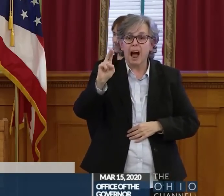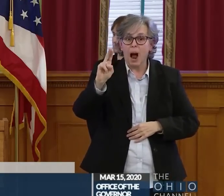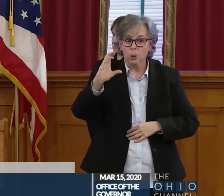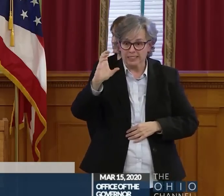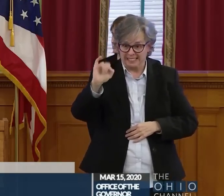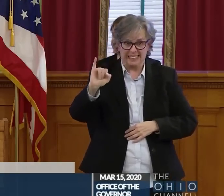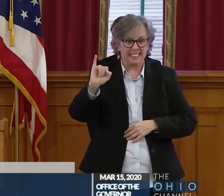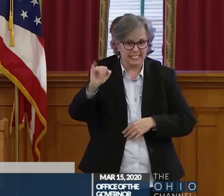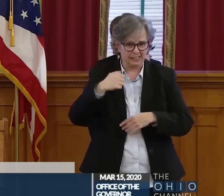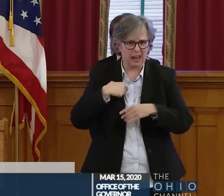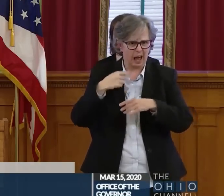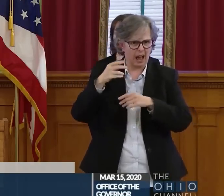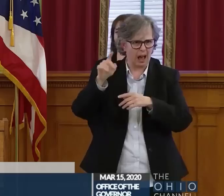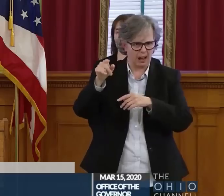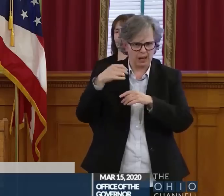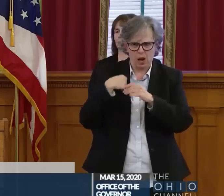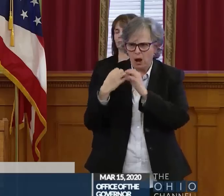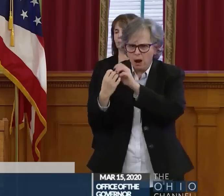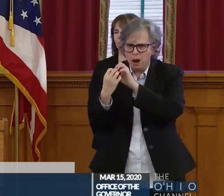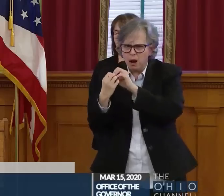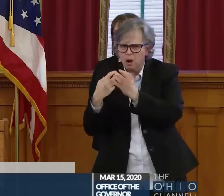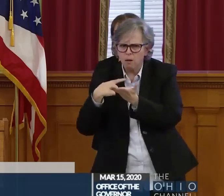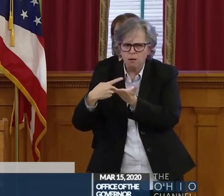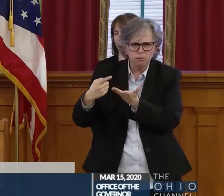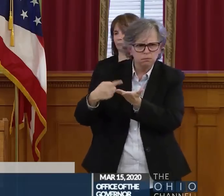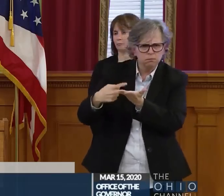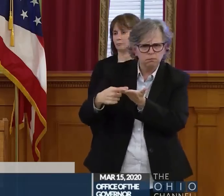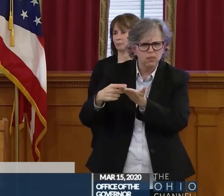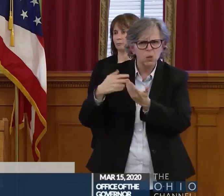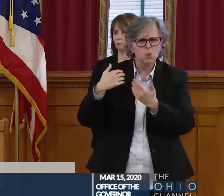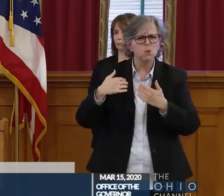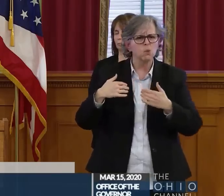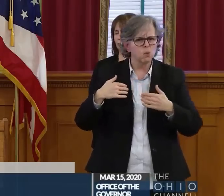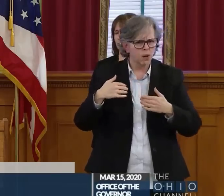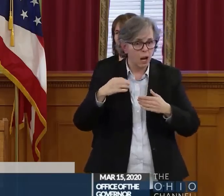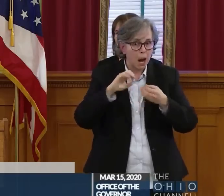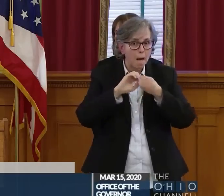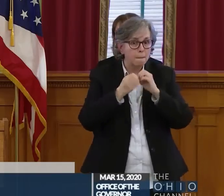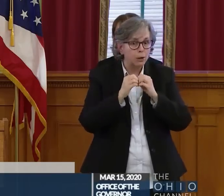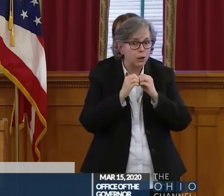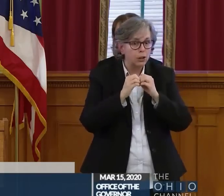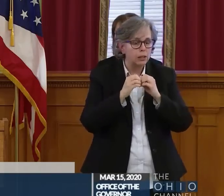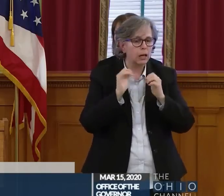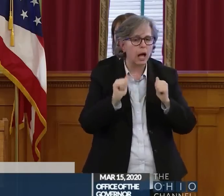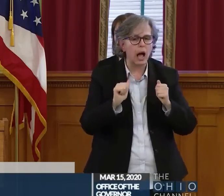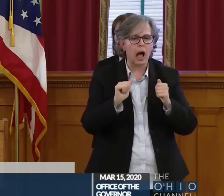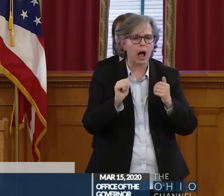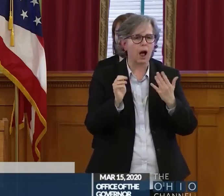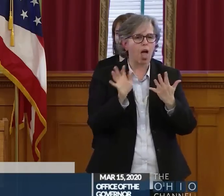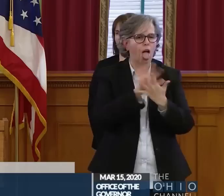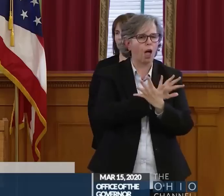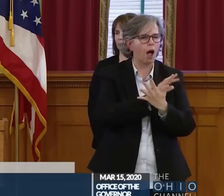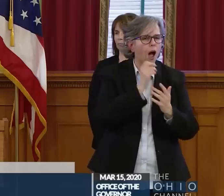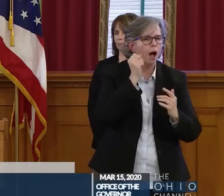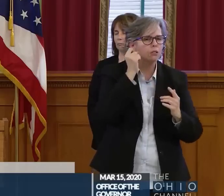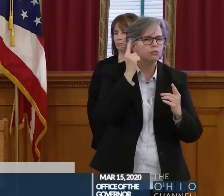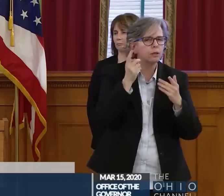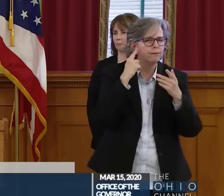before, cases can be very misleading to the public because it's a past historical